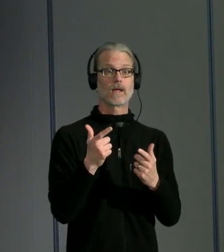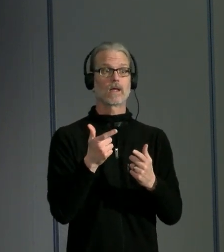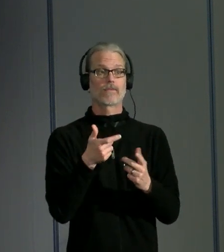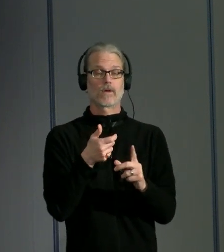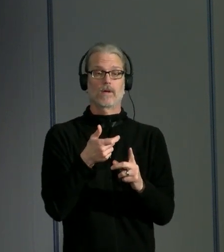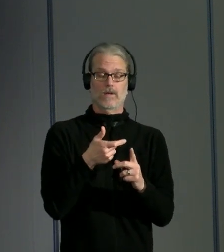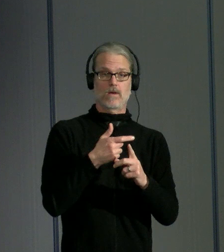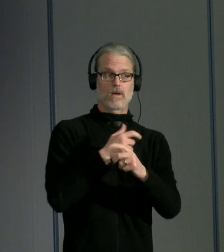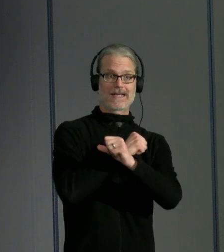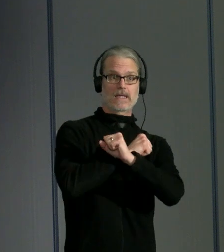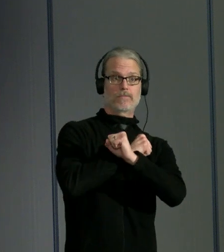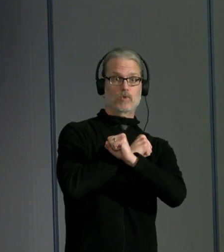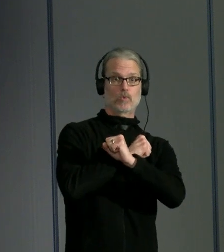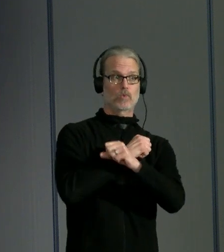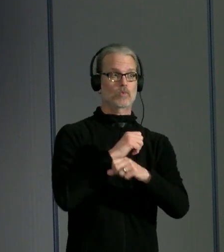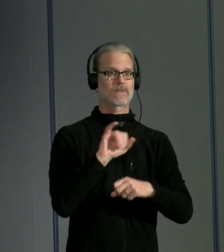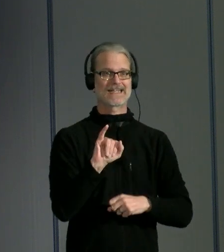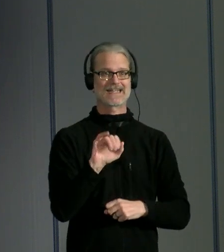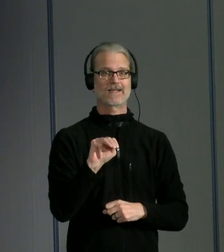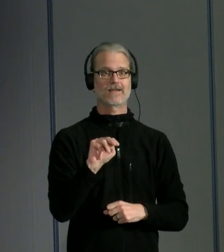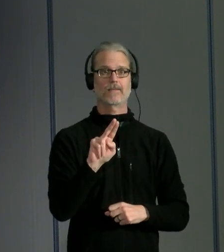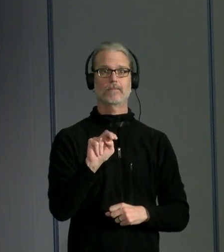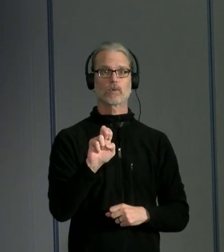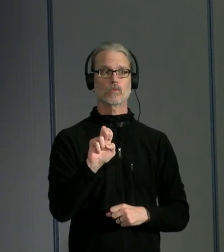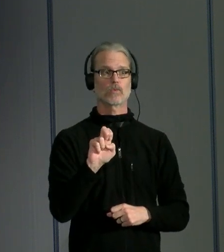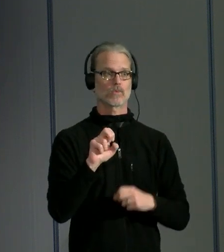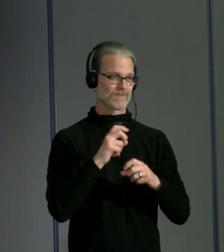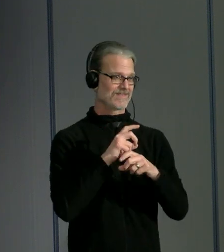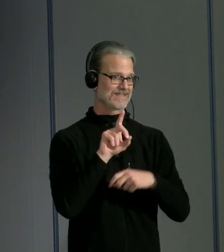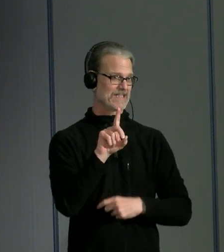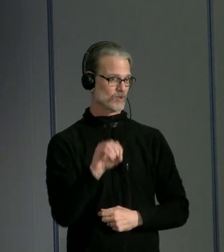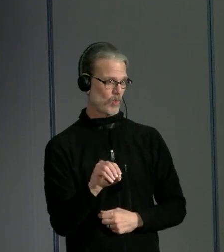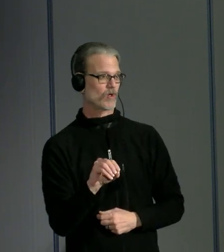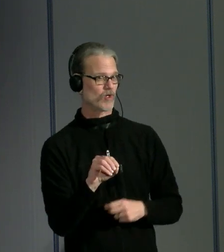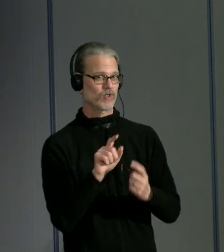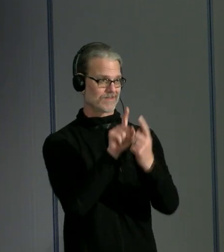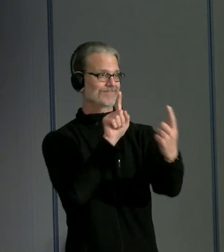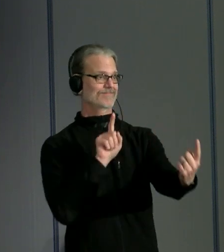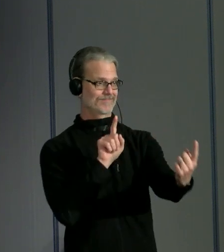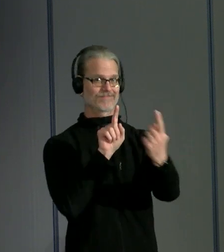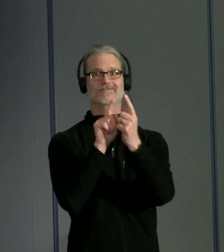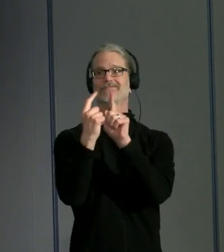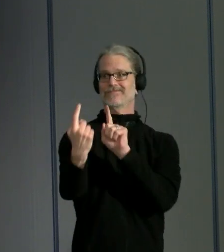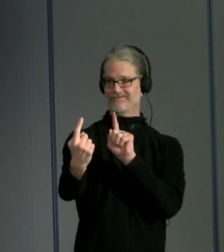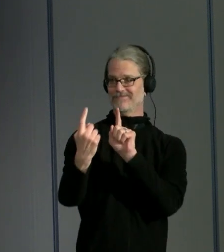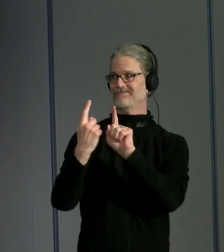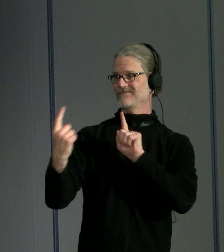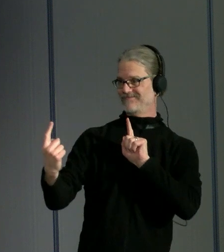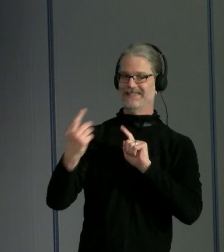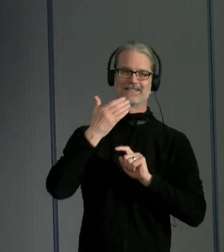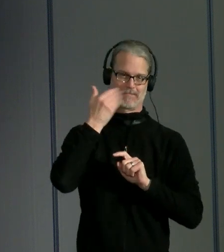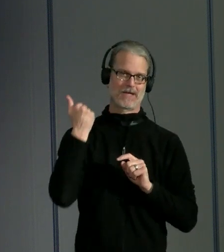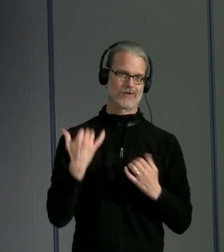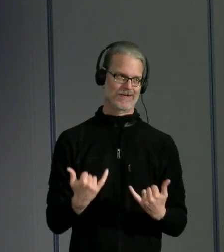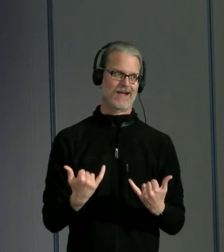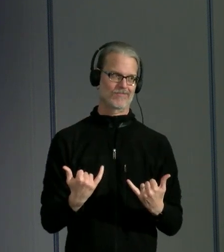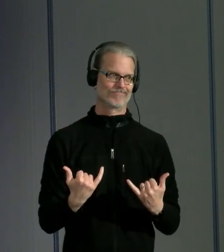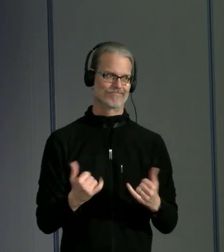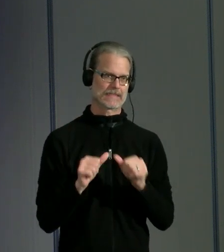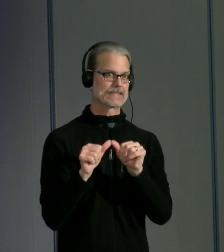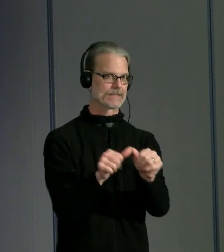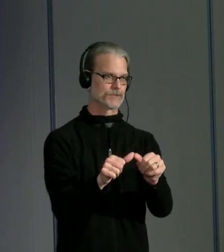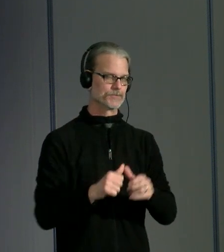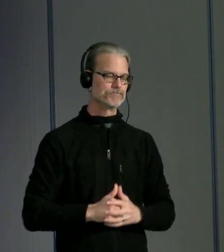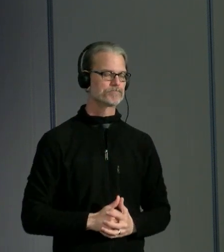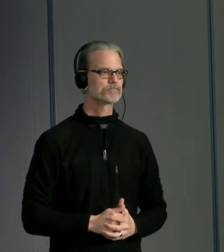having room for moving air and social distancing is better business practice in this day and age.